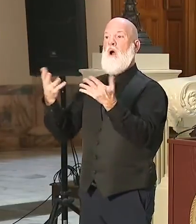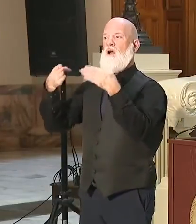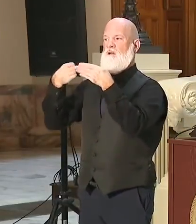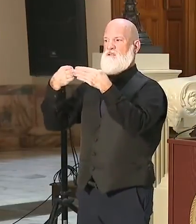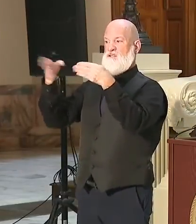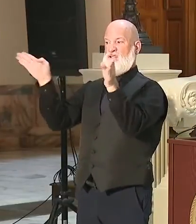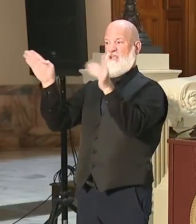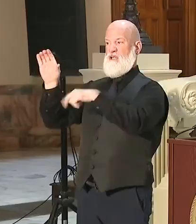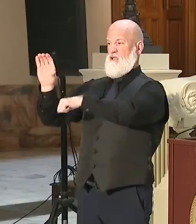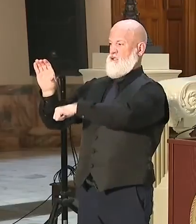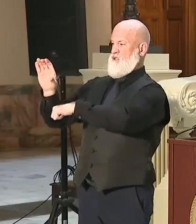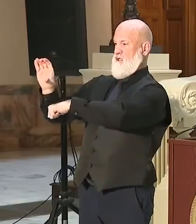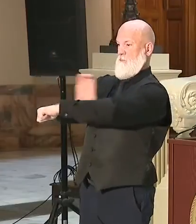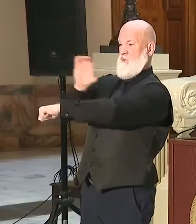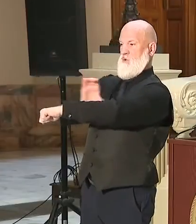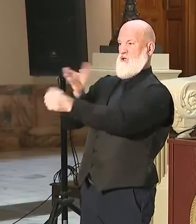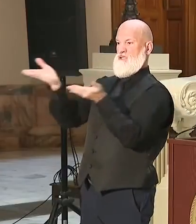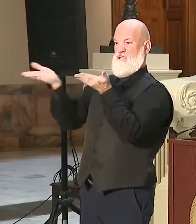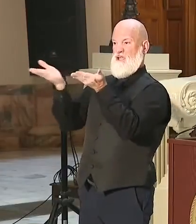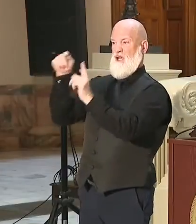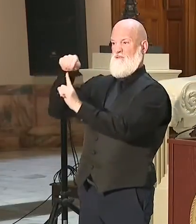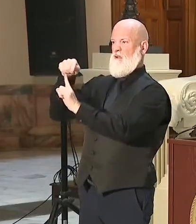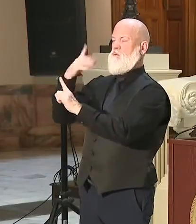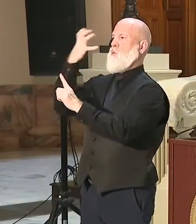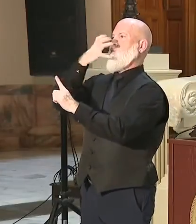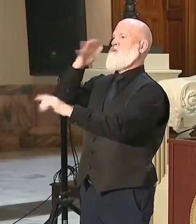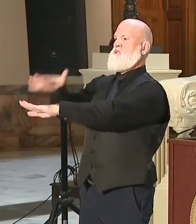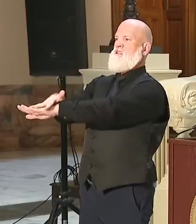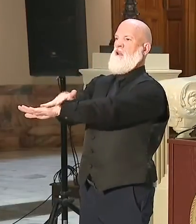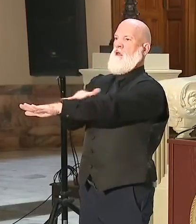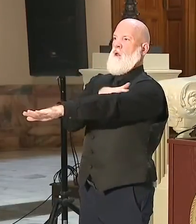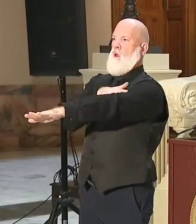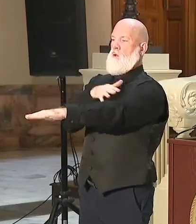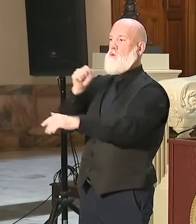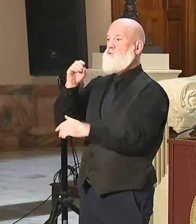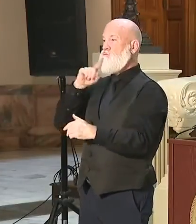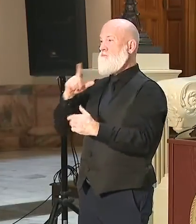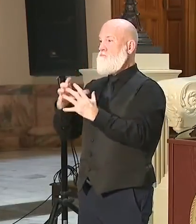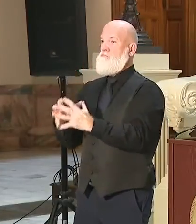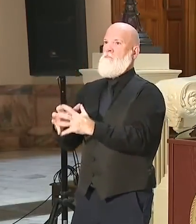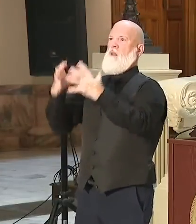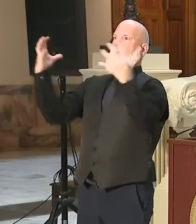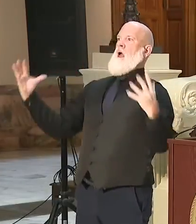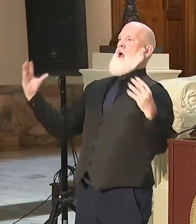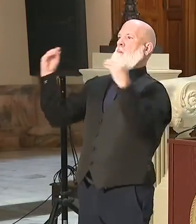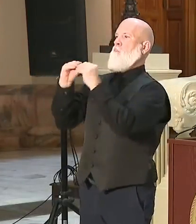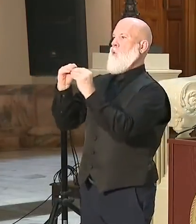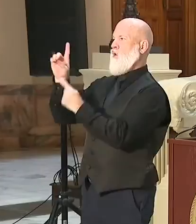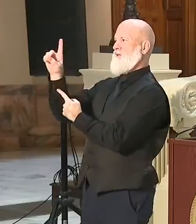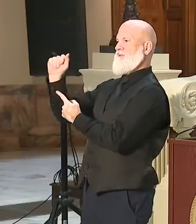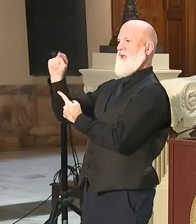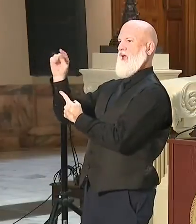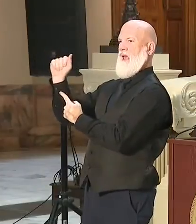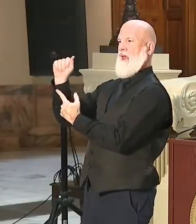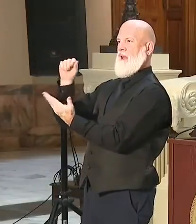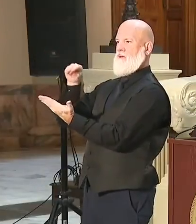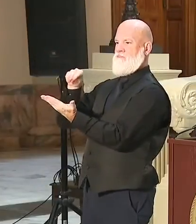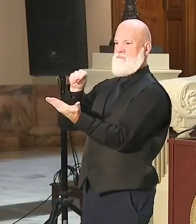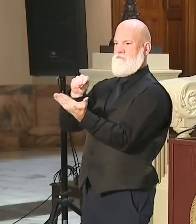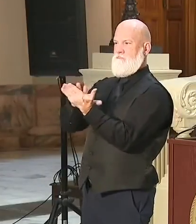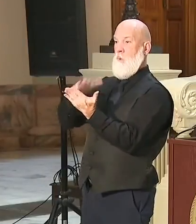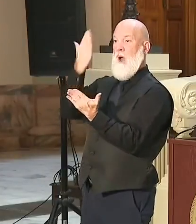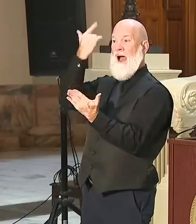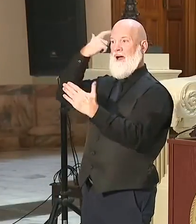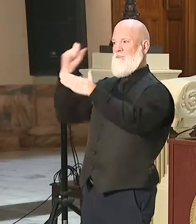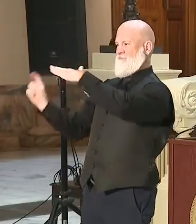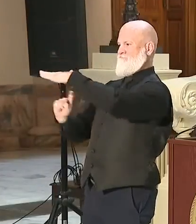extra ballots more than anybody else, and so much more data on those ballots because they had more information on them. there's a lot more white space on a standard ballot because they don't have